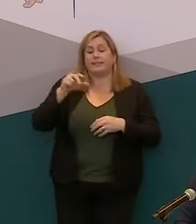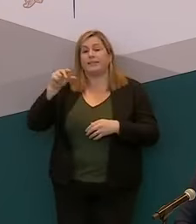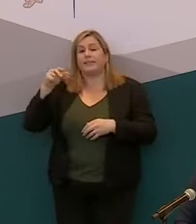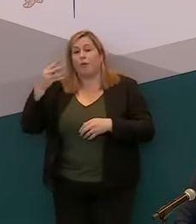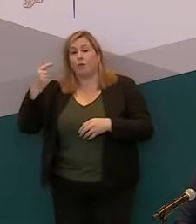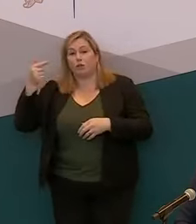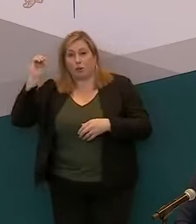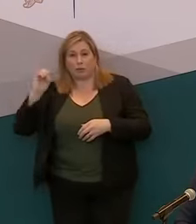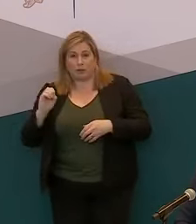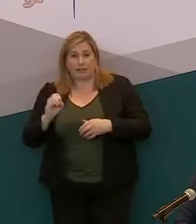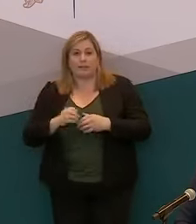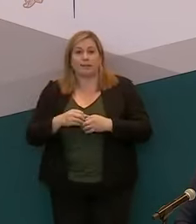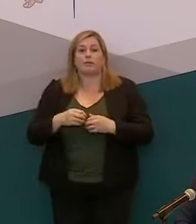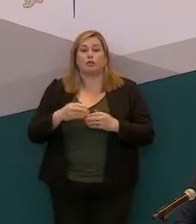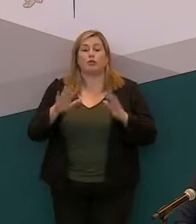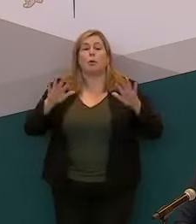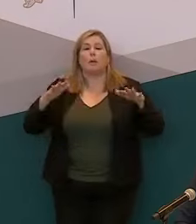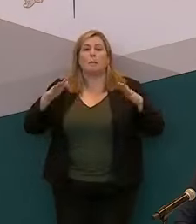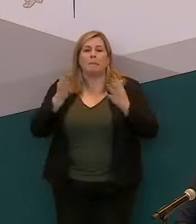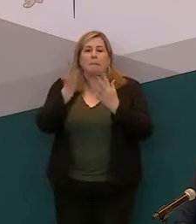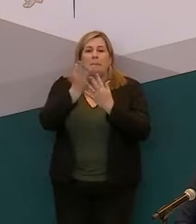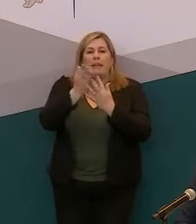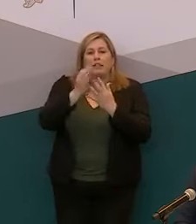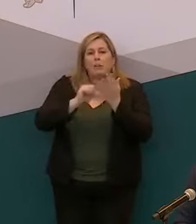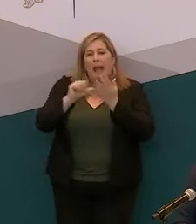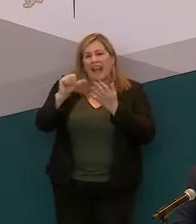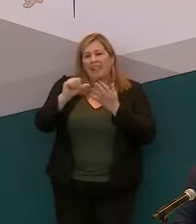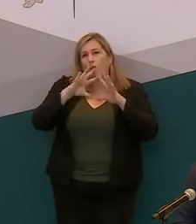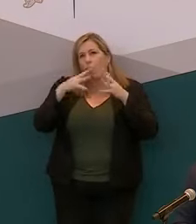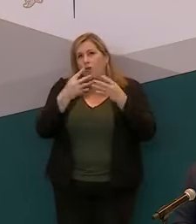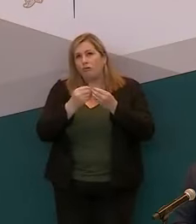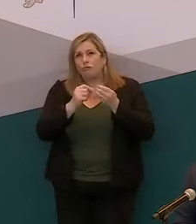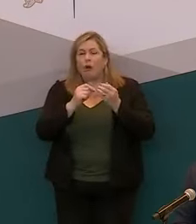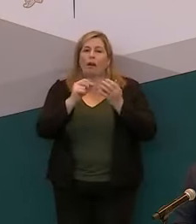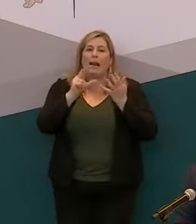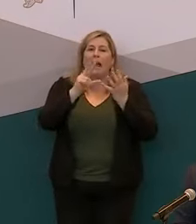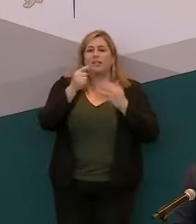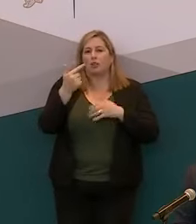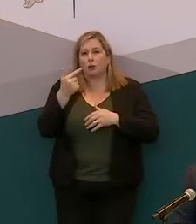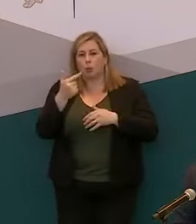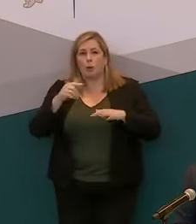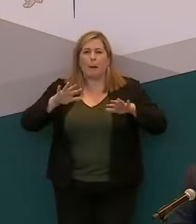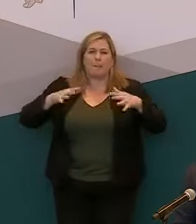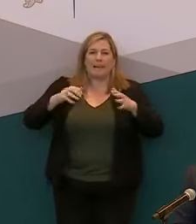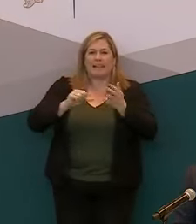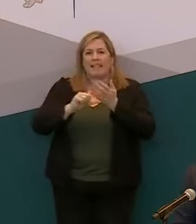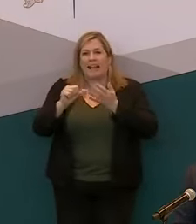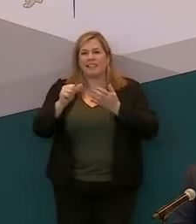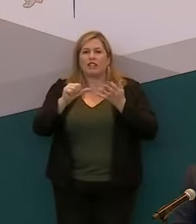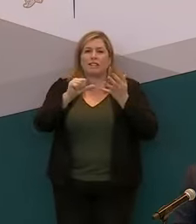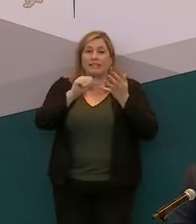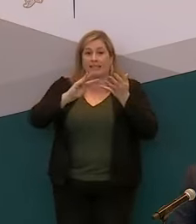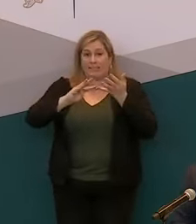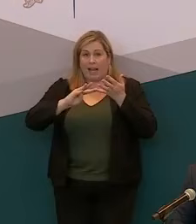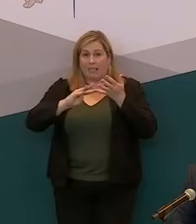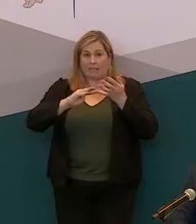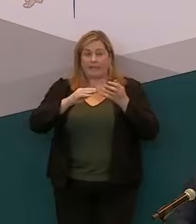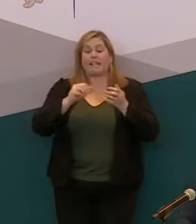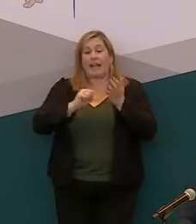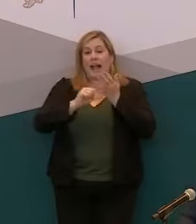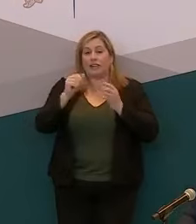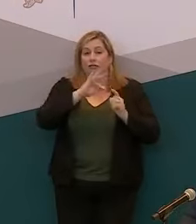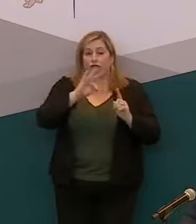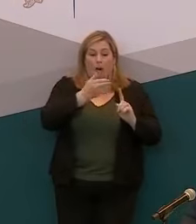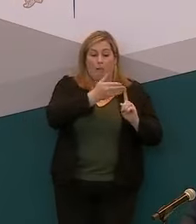age of those deaths overall is 82. The mean age is 69, and the range of ages is from 23